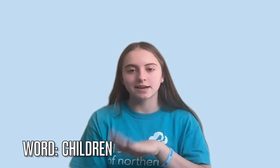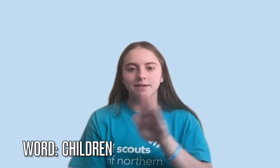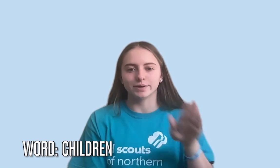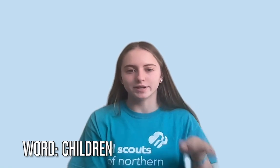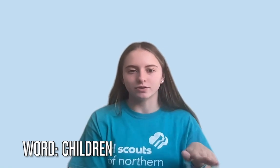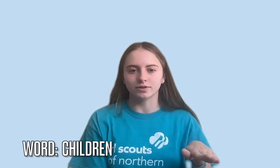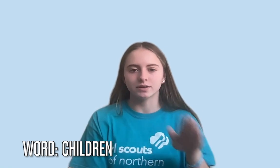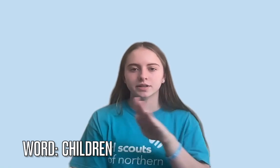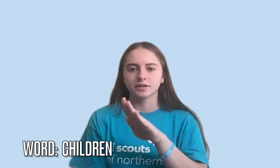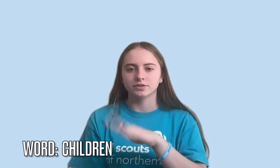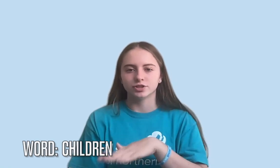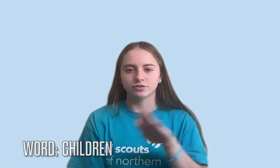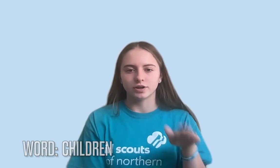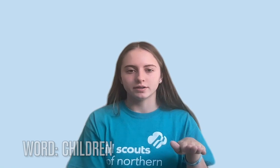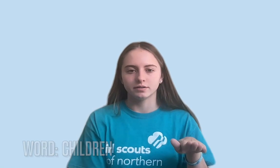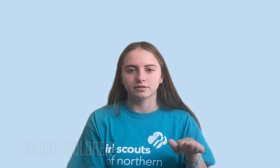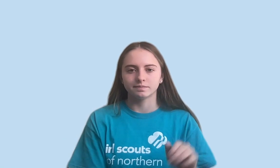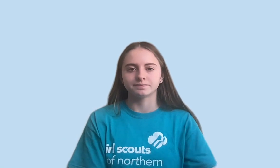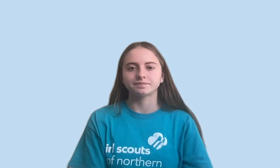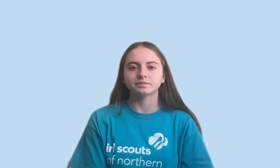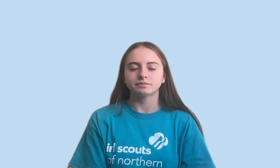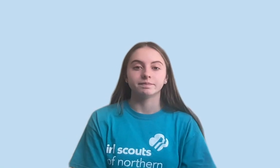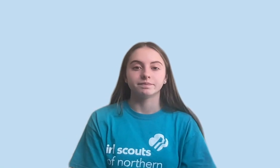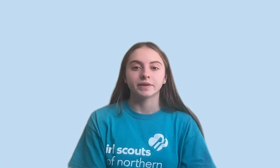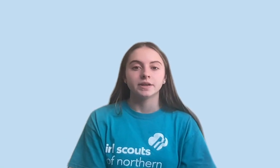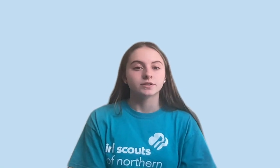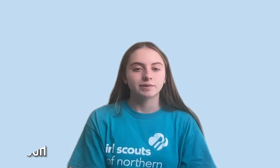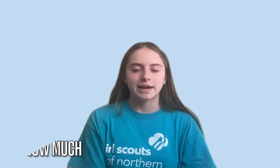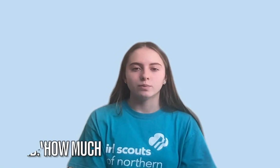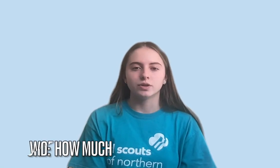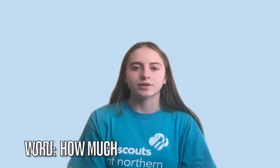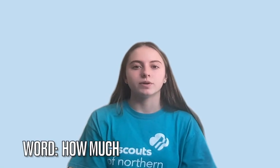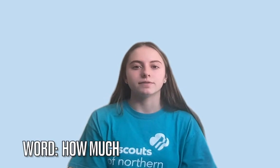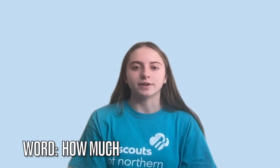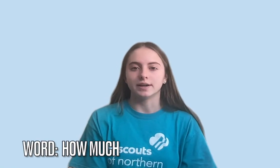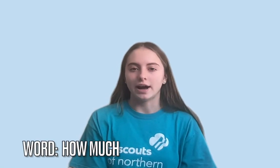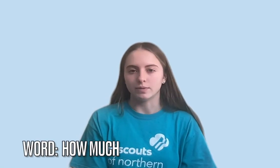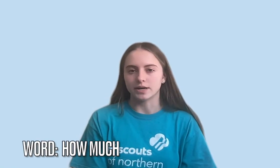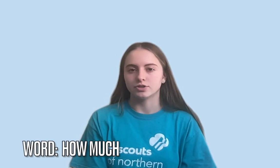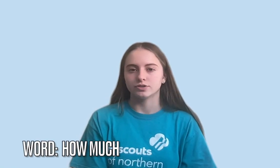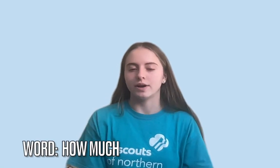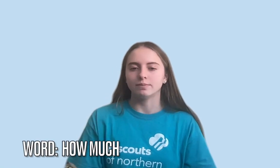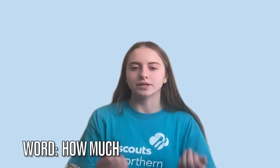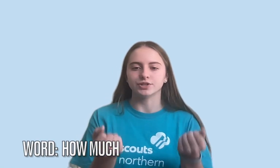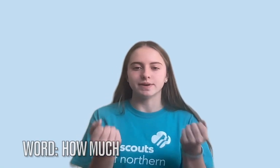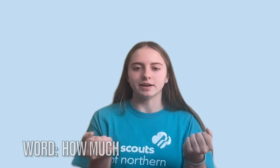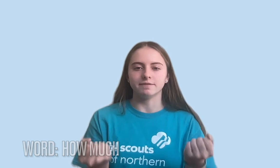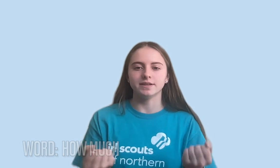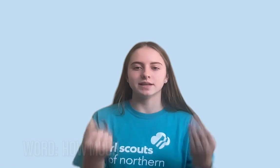and bringing it over. Children. So now we'll learn the word for how much. So how much is making fists and